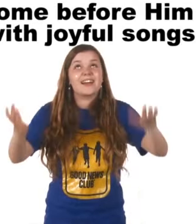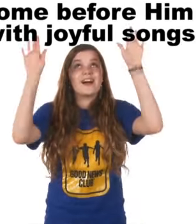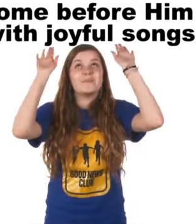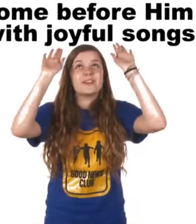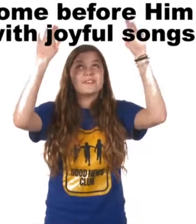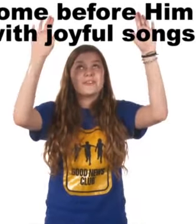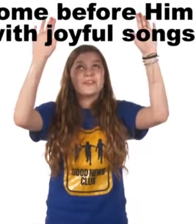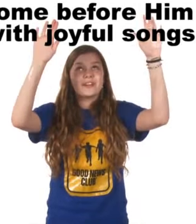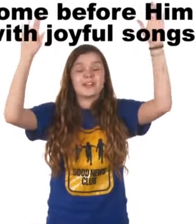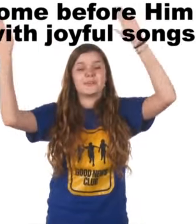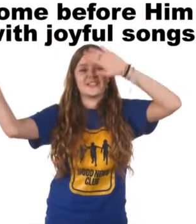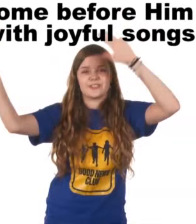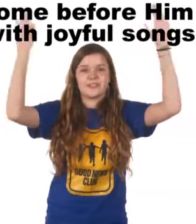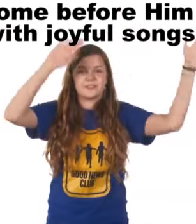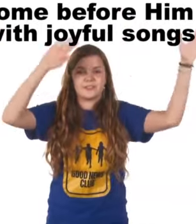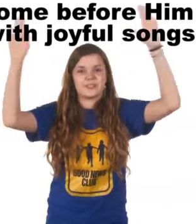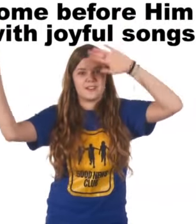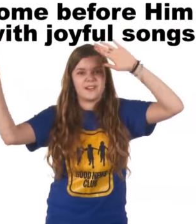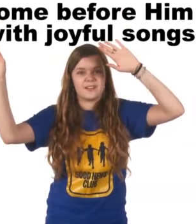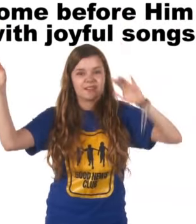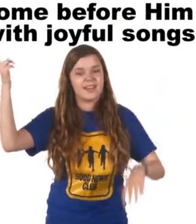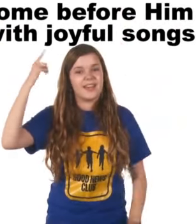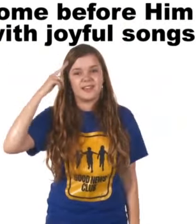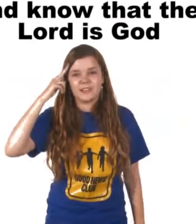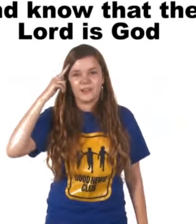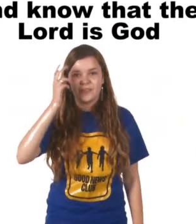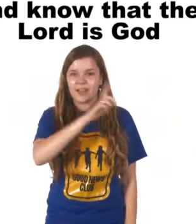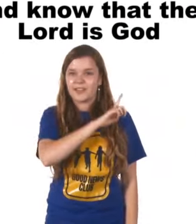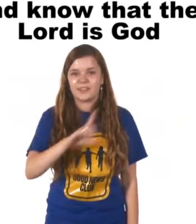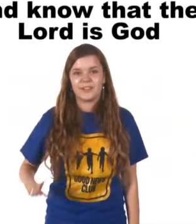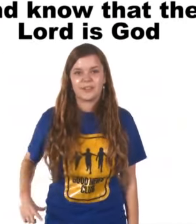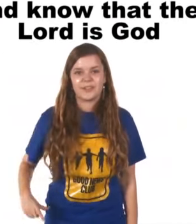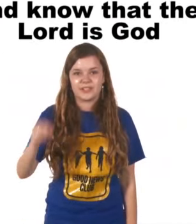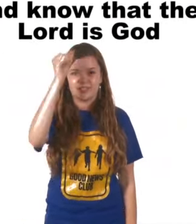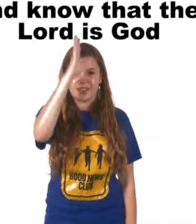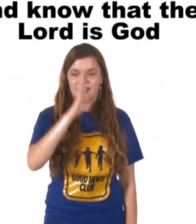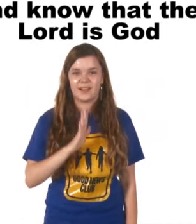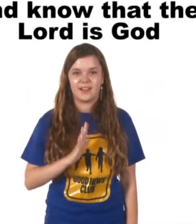Come before Him with joyful songs Know that the Lord is God